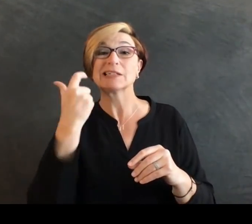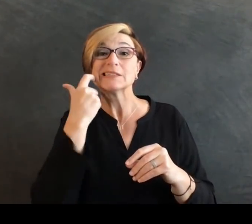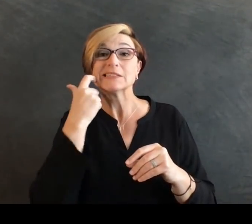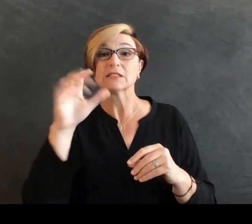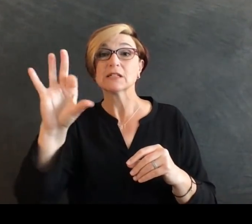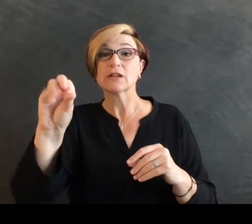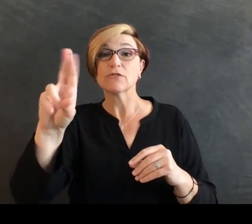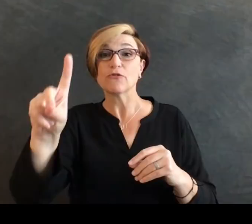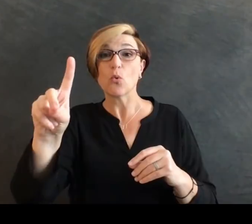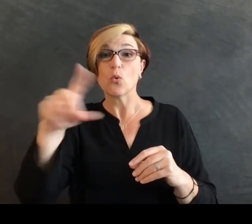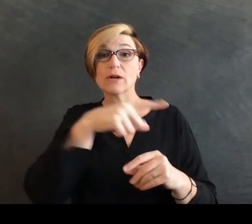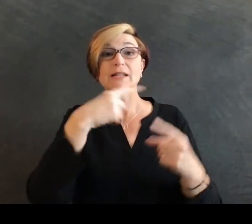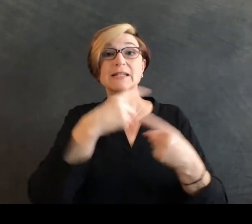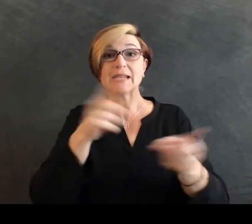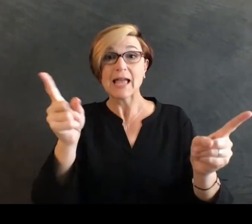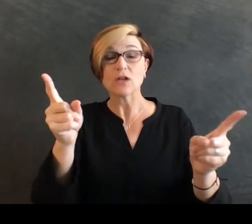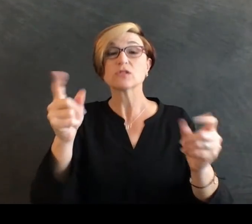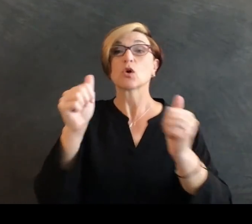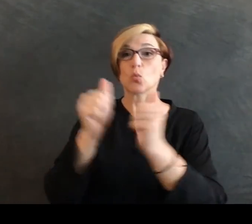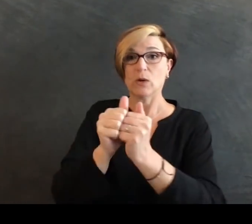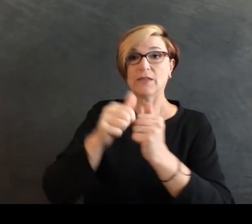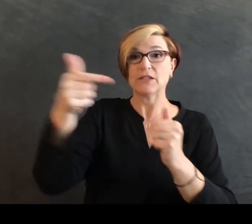along with General Electric Healthcare,